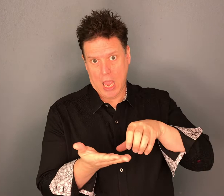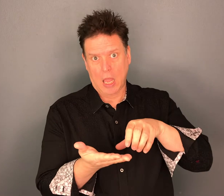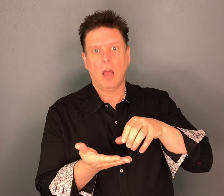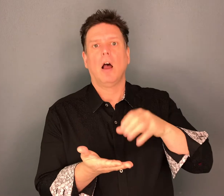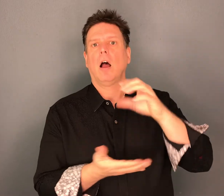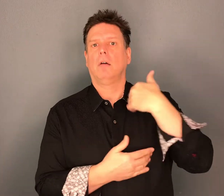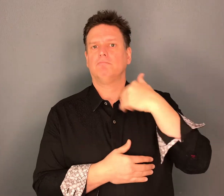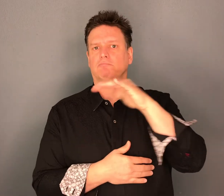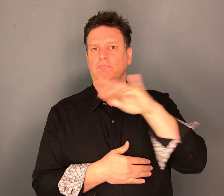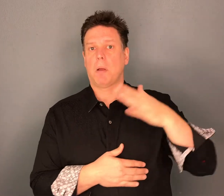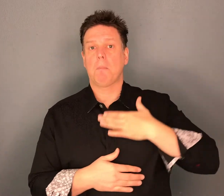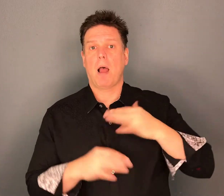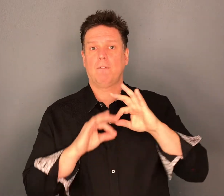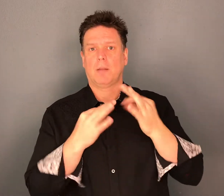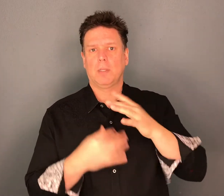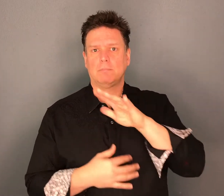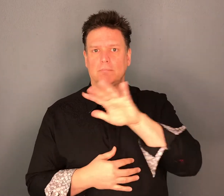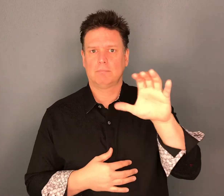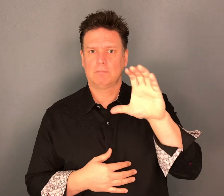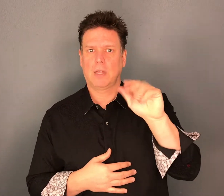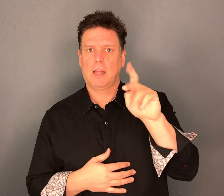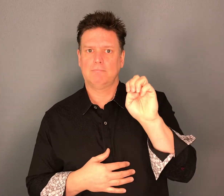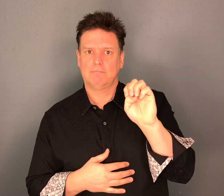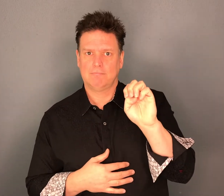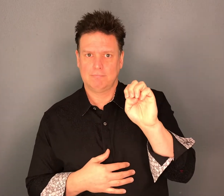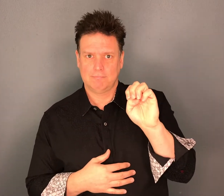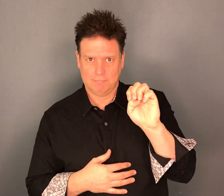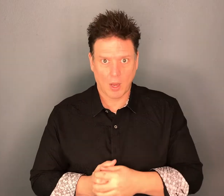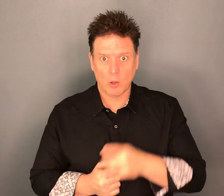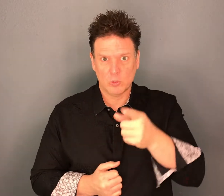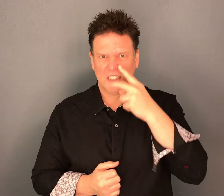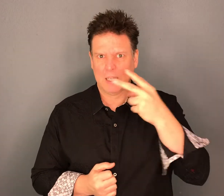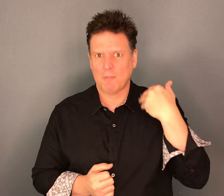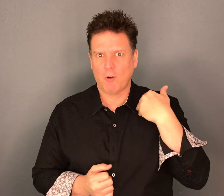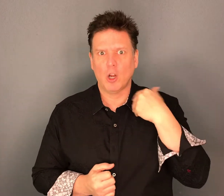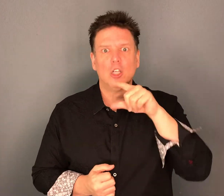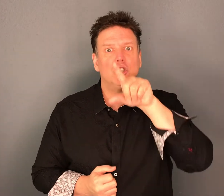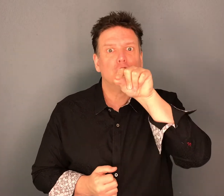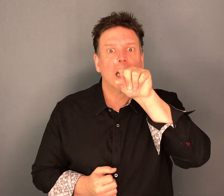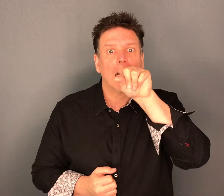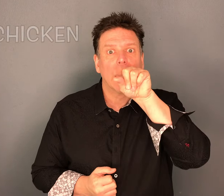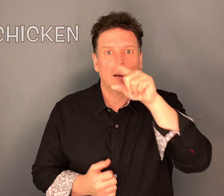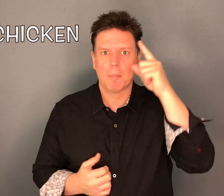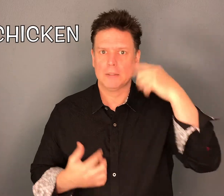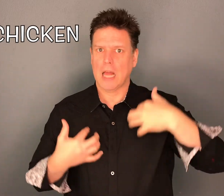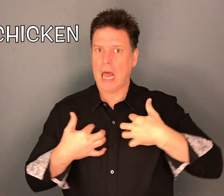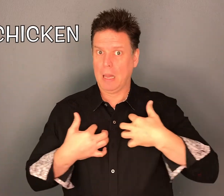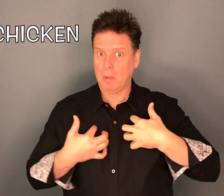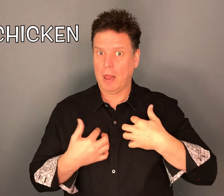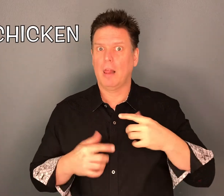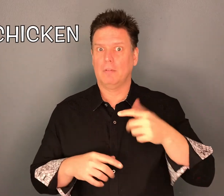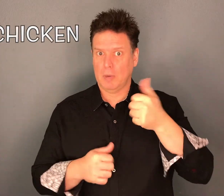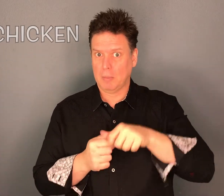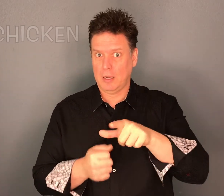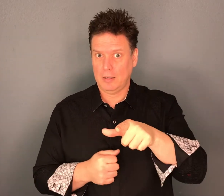Sometimes it's like this, sometimes it's like that, but in my family we spelled it. Just said cake. You've seen this one before.